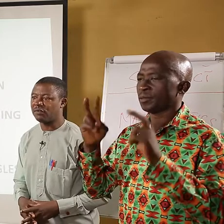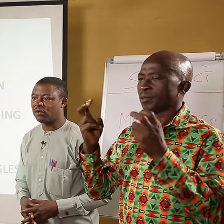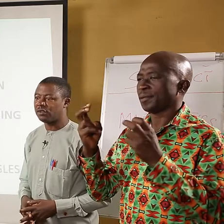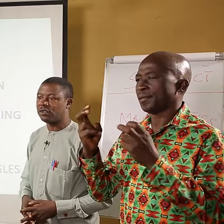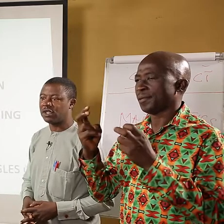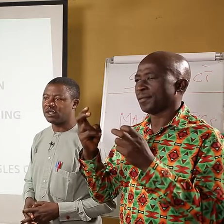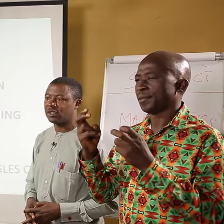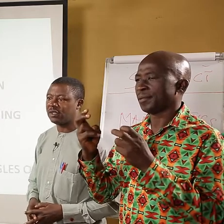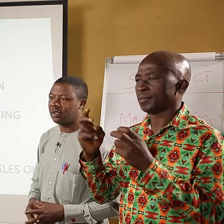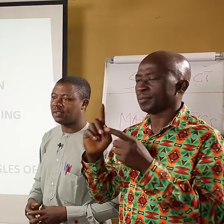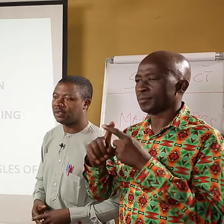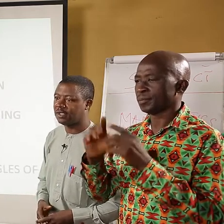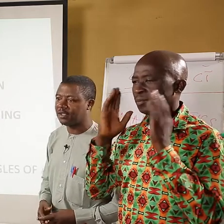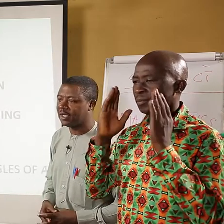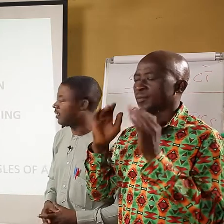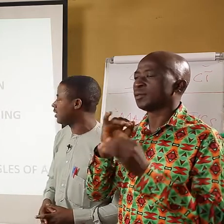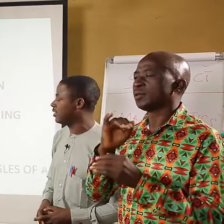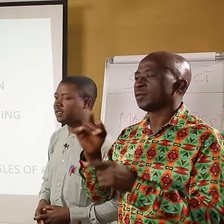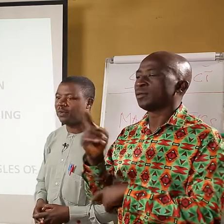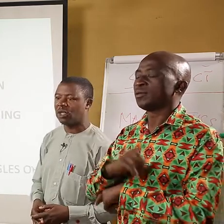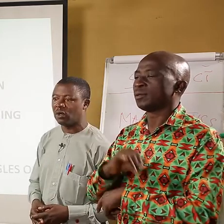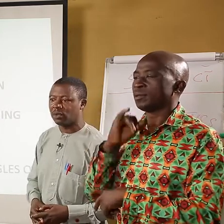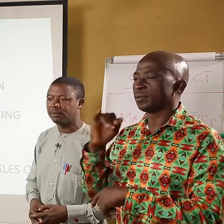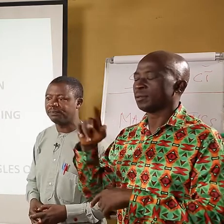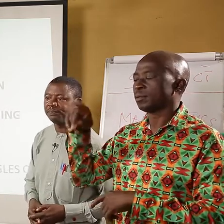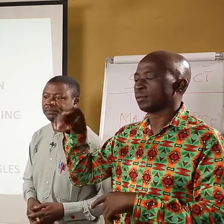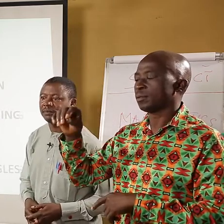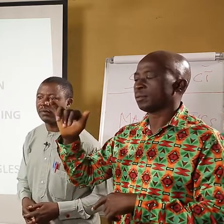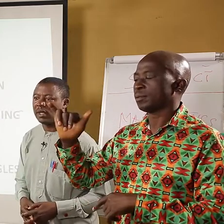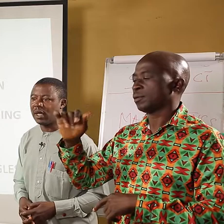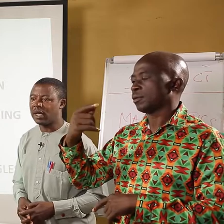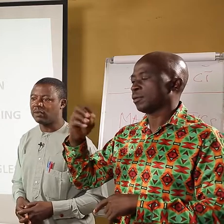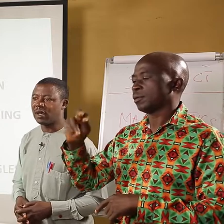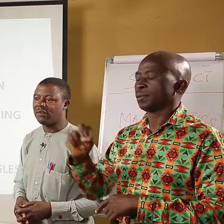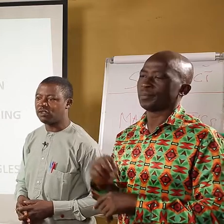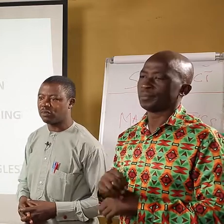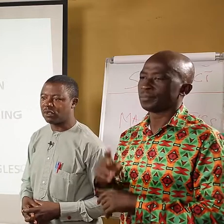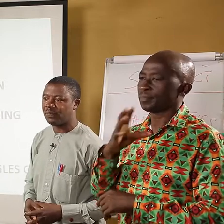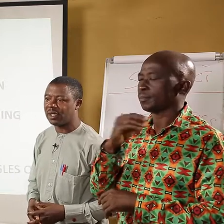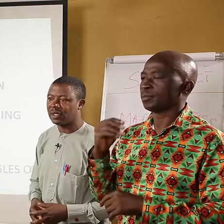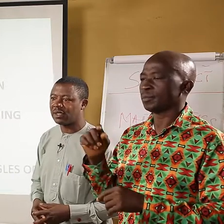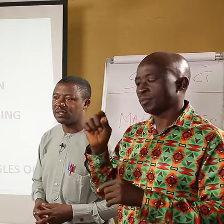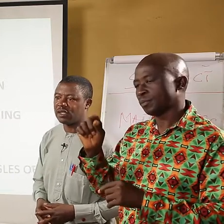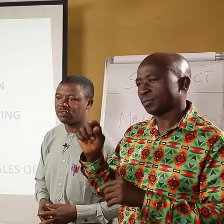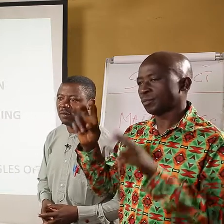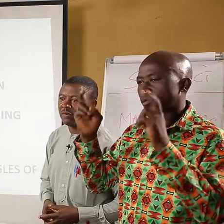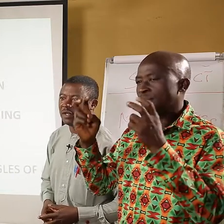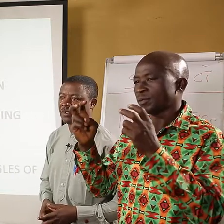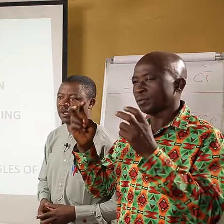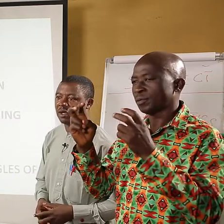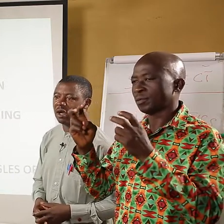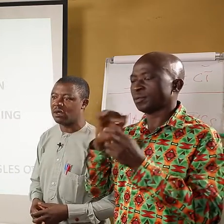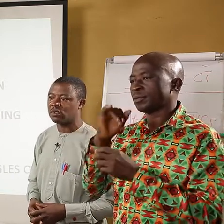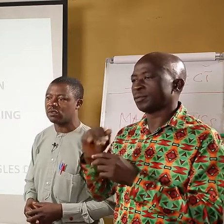topic of consideration this day is polygon, and we have a subtopic, the sum